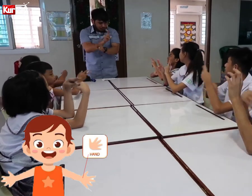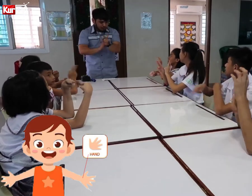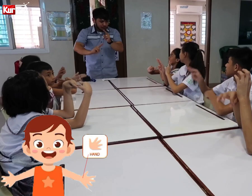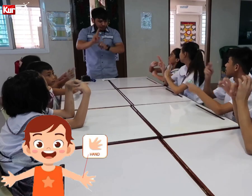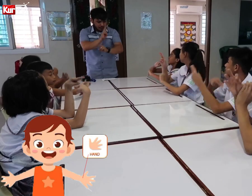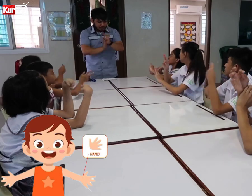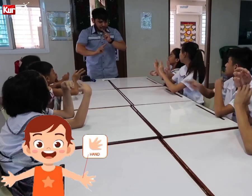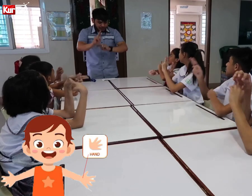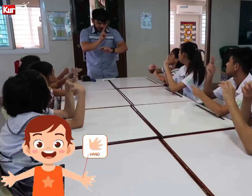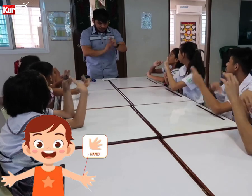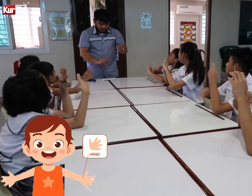Hands.